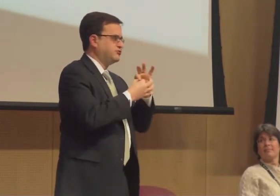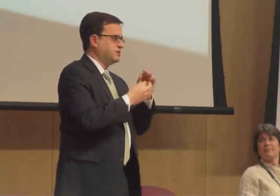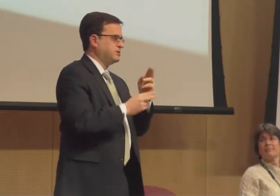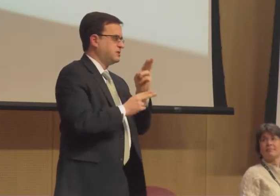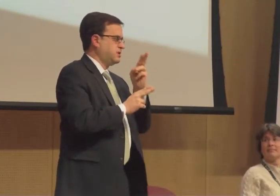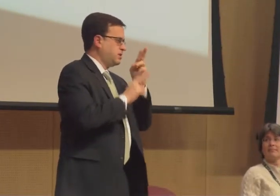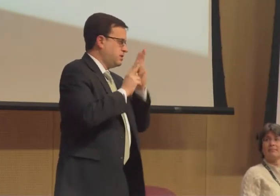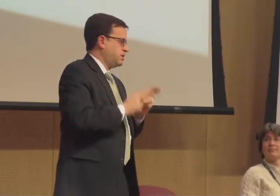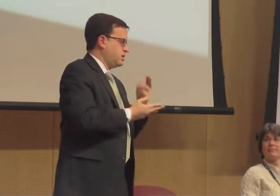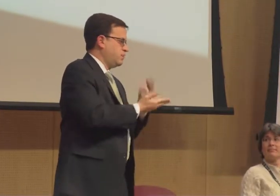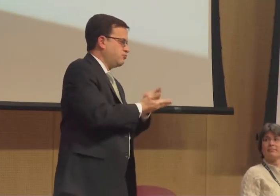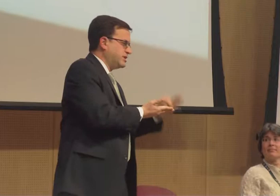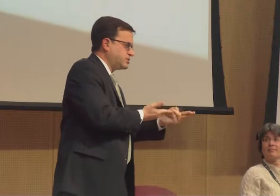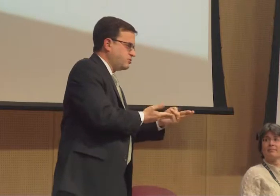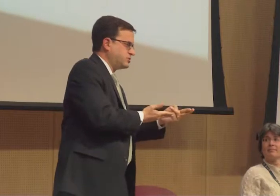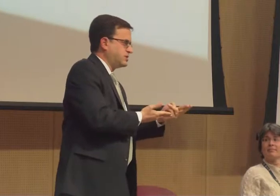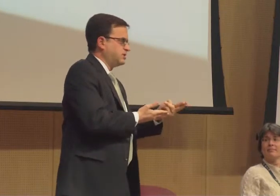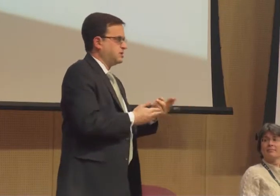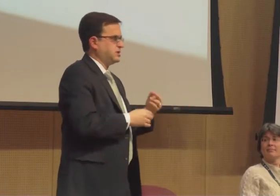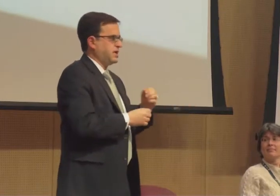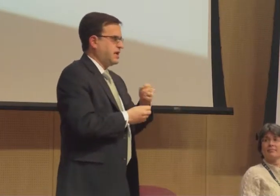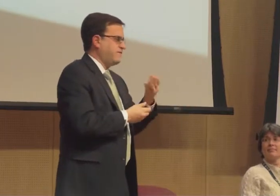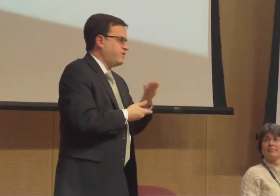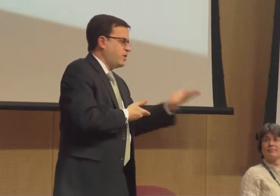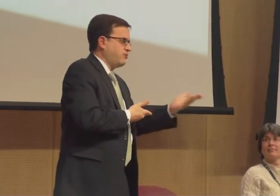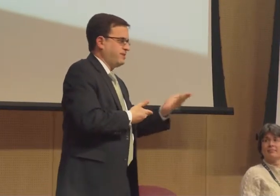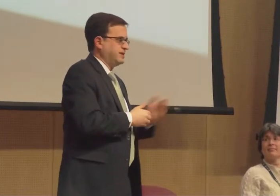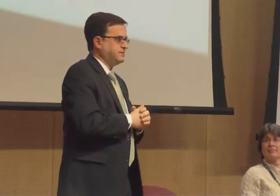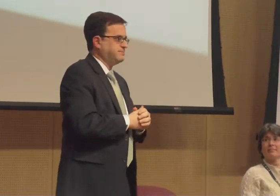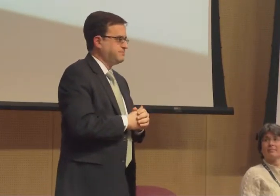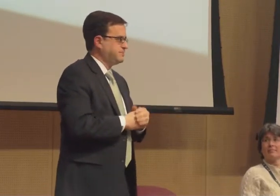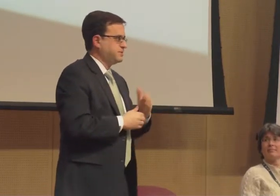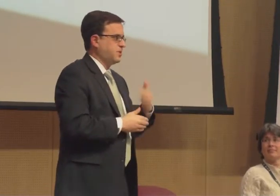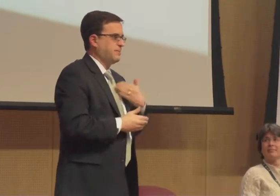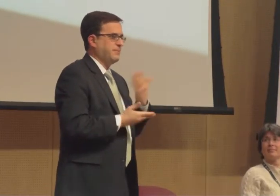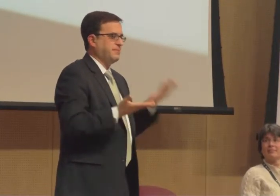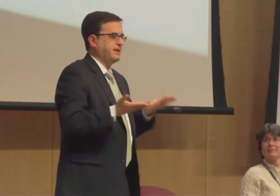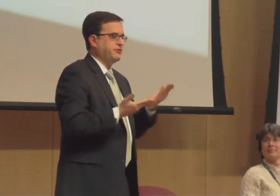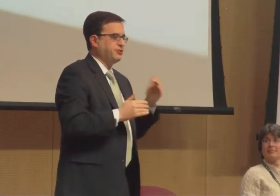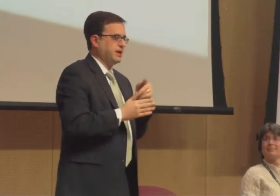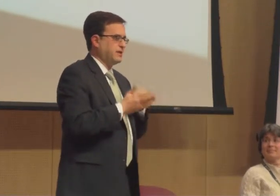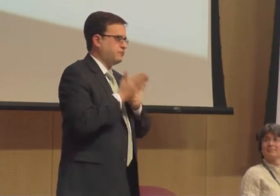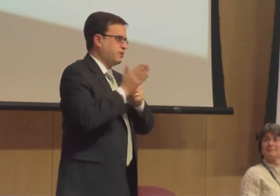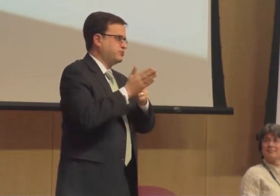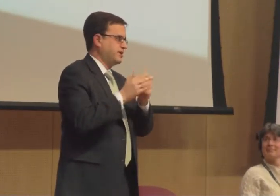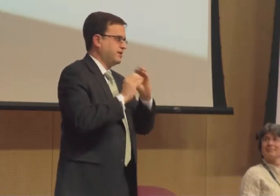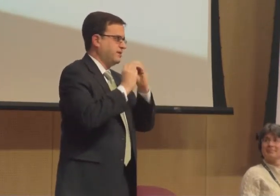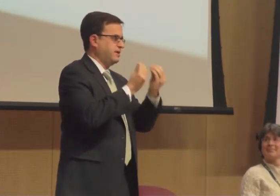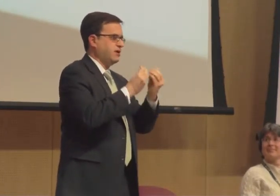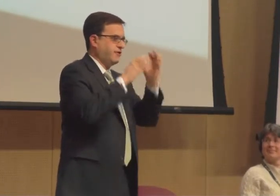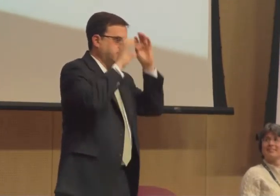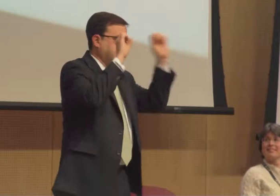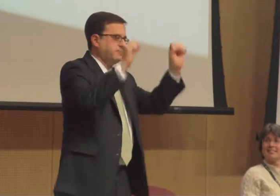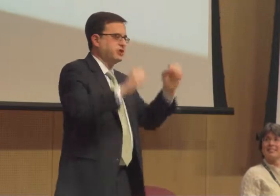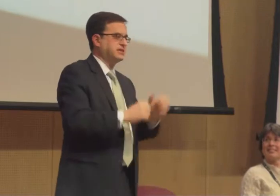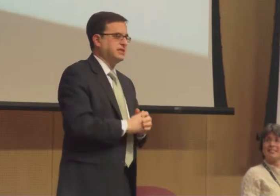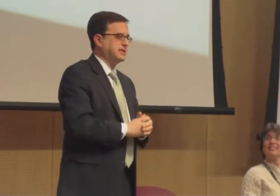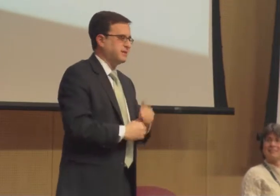relations, human resources, and a few other things. So I'm happy to be here tonight representing the Office of the President.